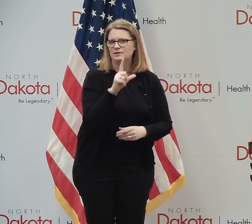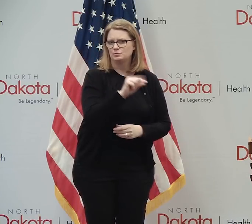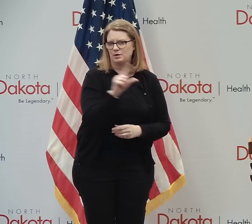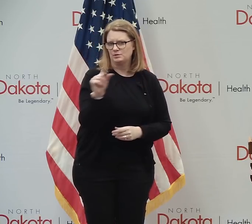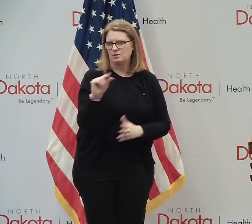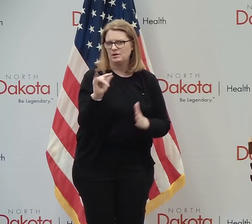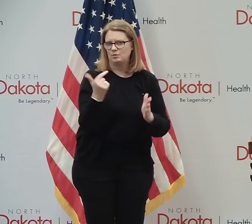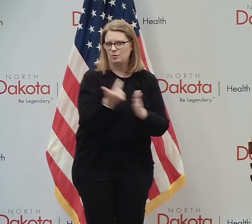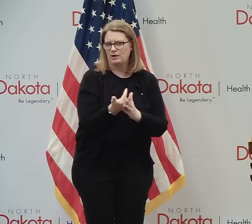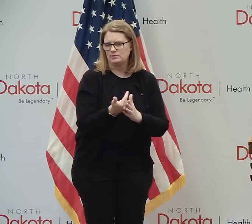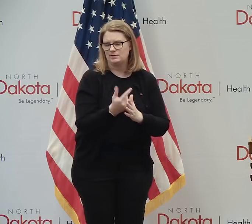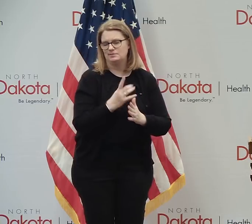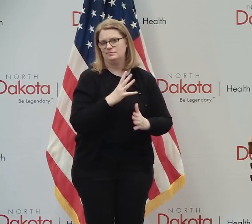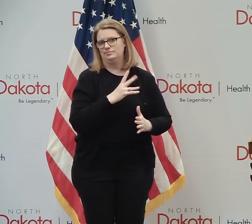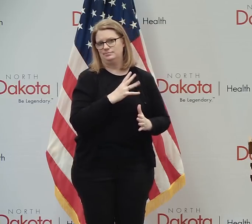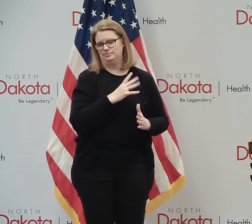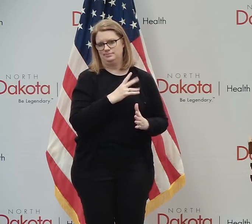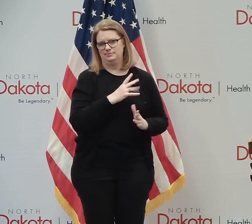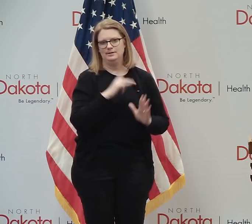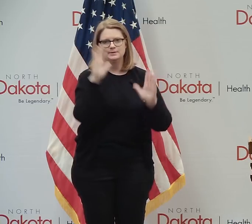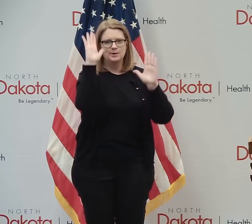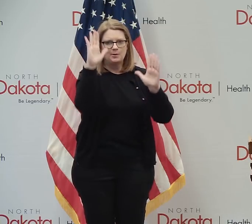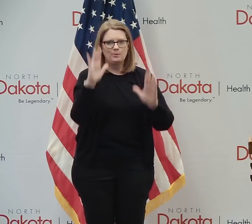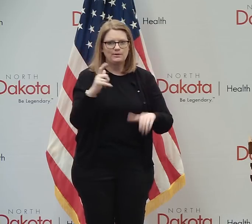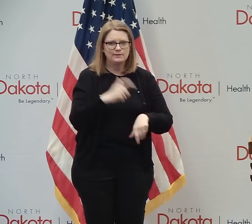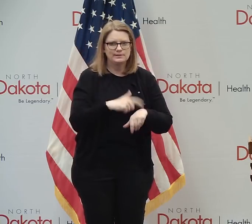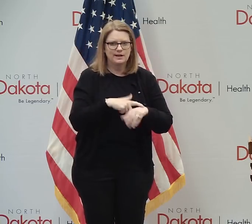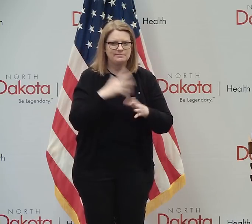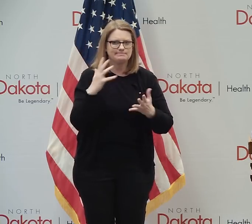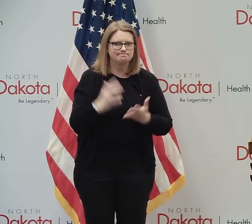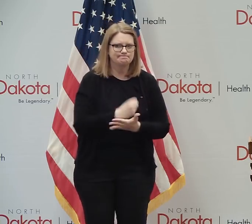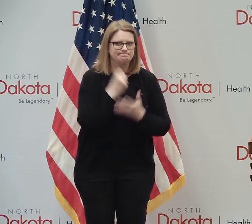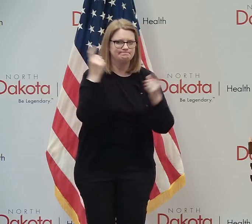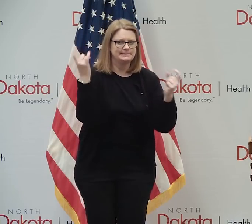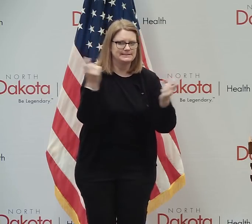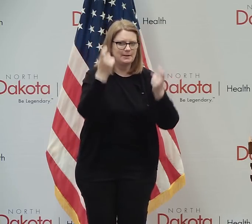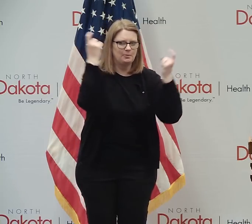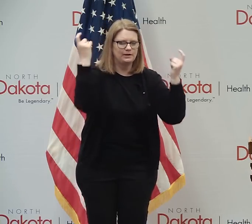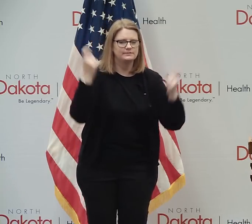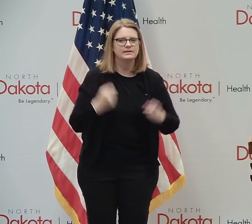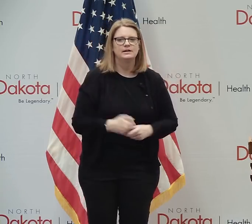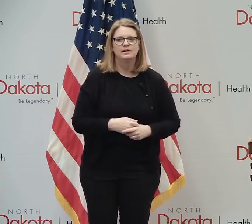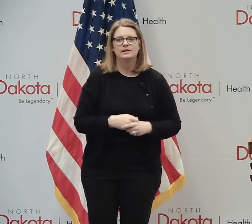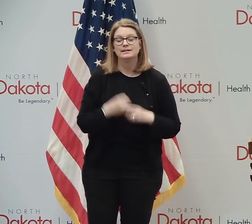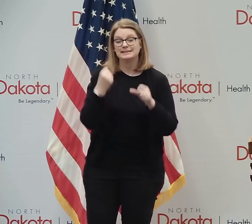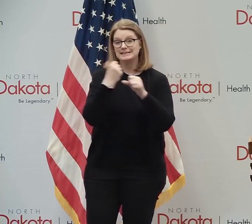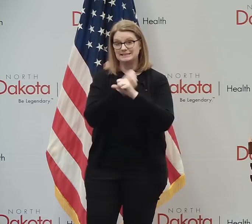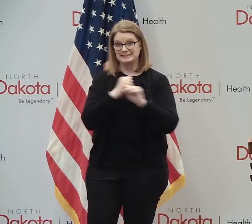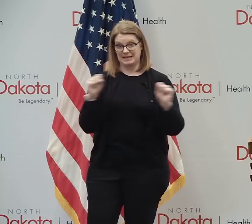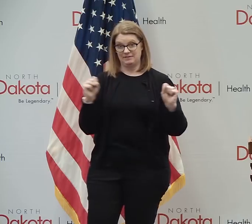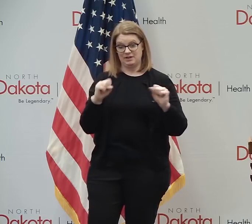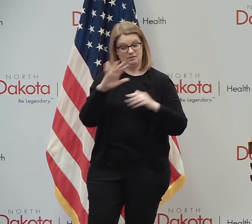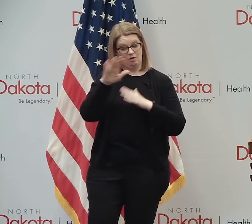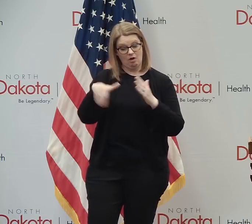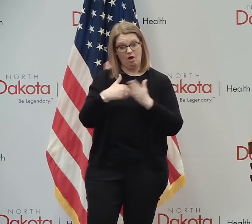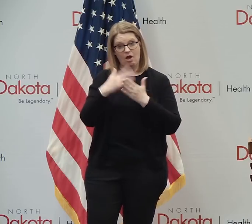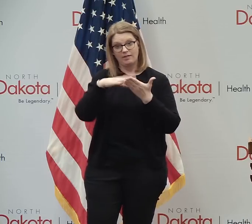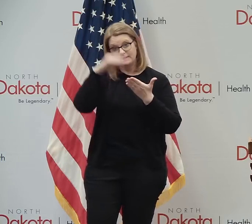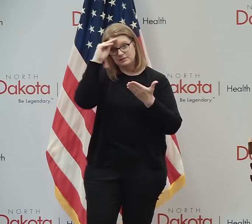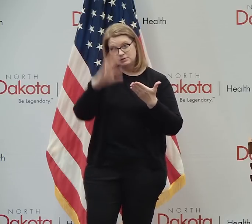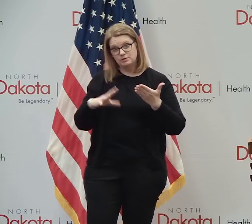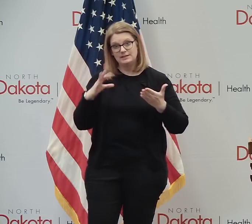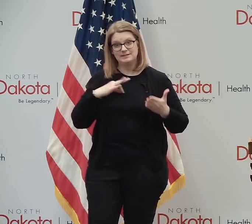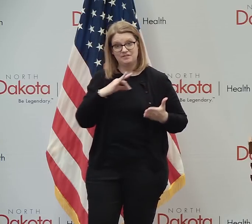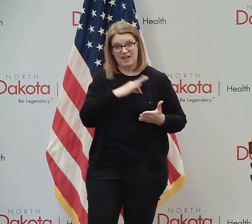graduates. This is really a great time for us to celebrate. The safety and well-being of our students, faculty, and